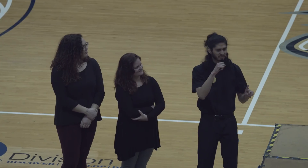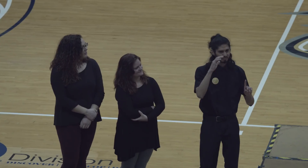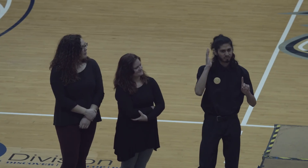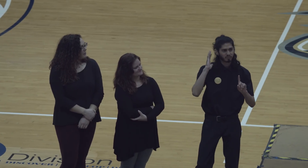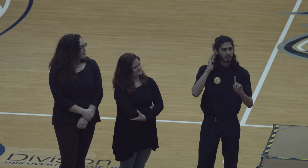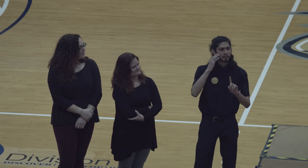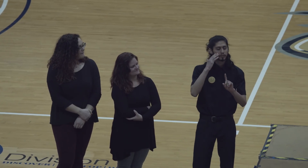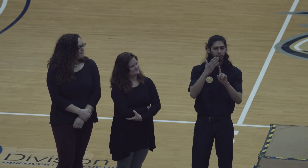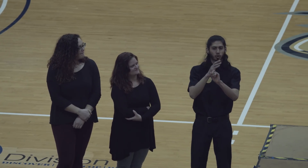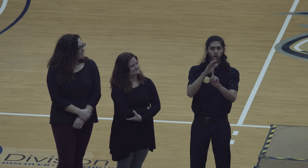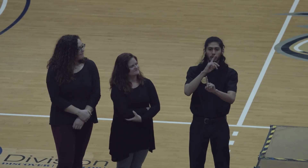Thank you very much.